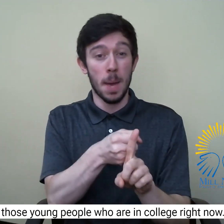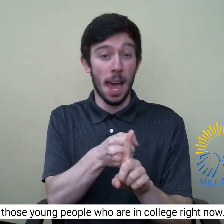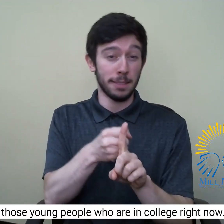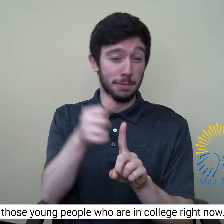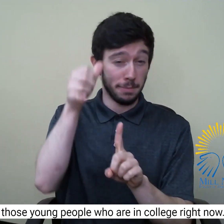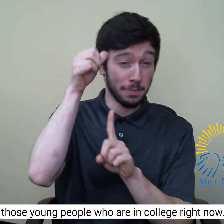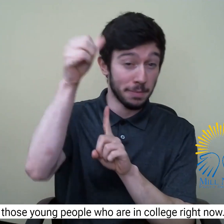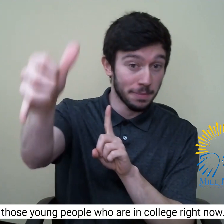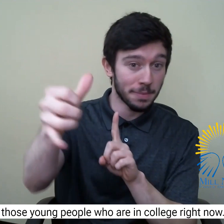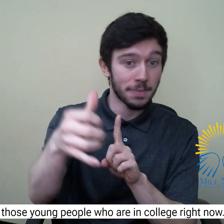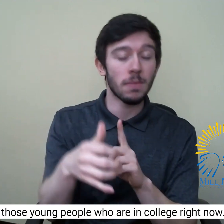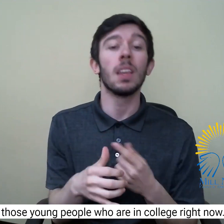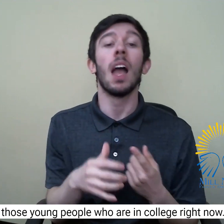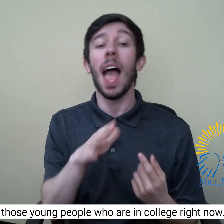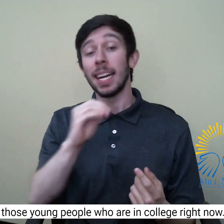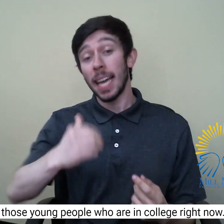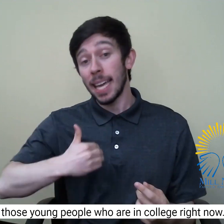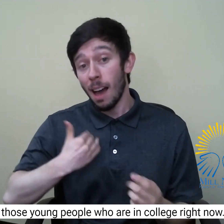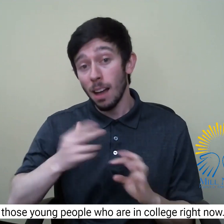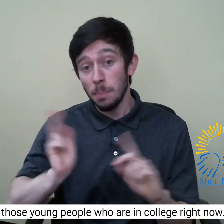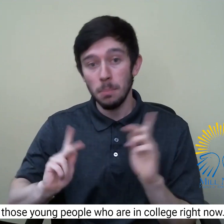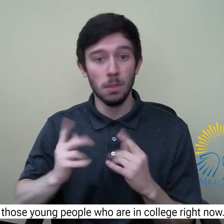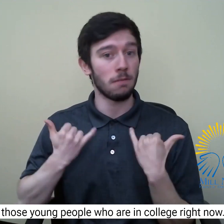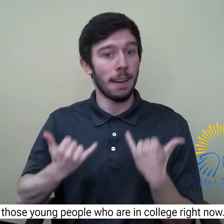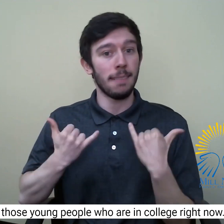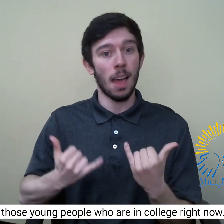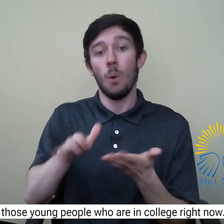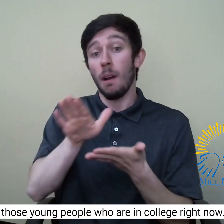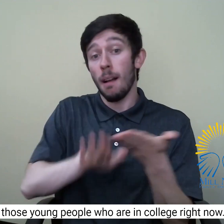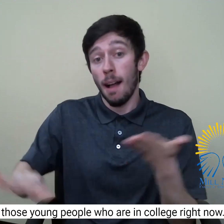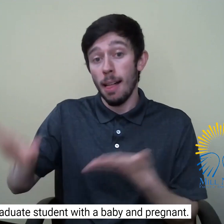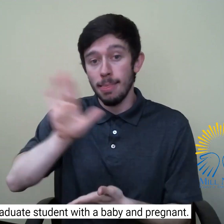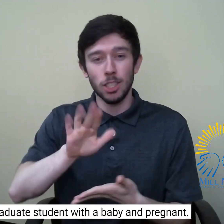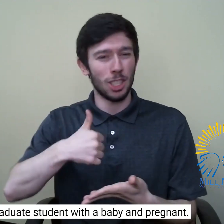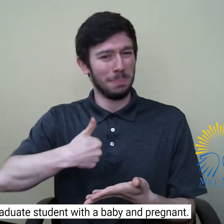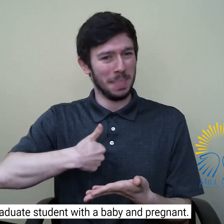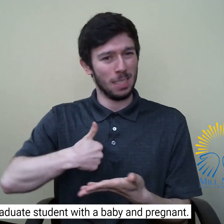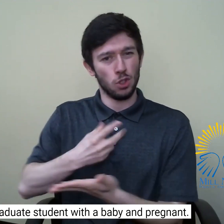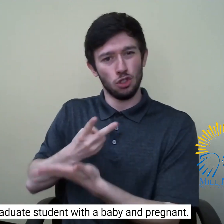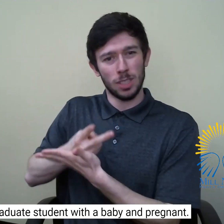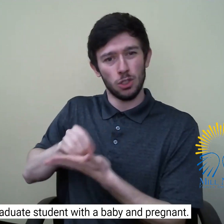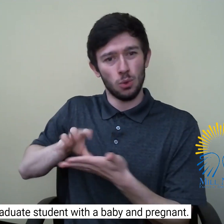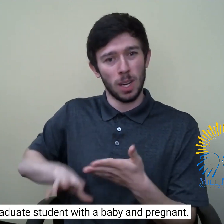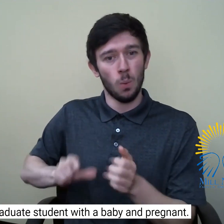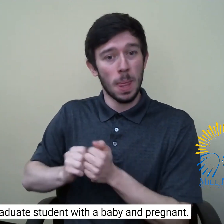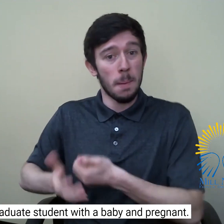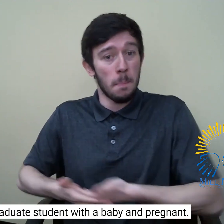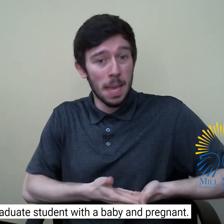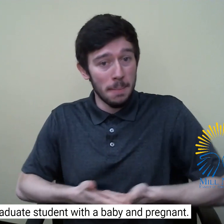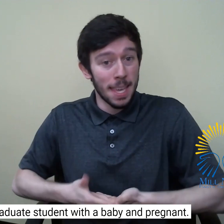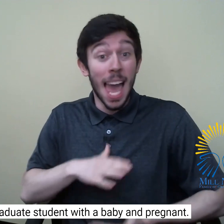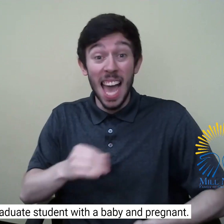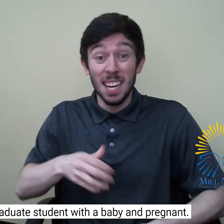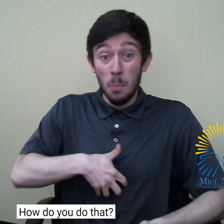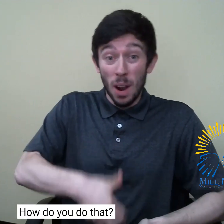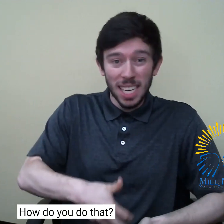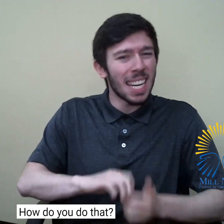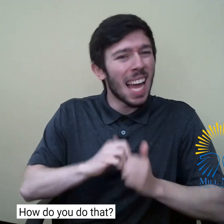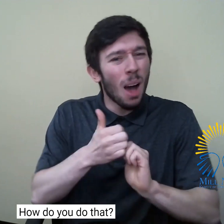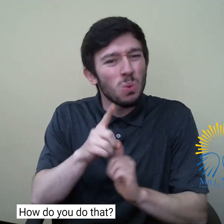thinking about those young people who are in college right now. I was a graduate student with a baby and pregnant. How do you do that